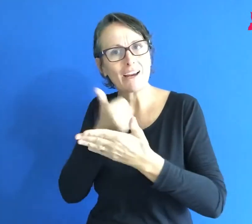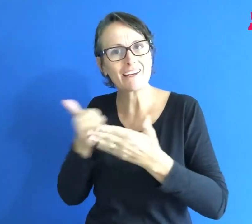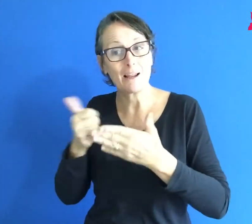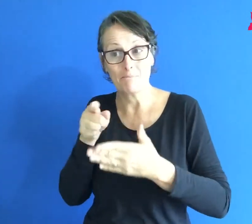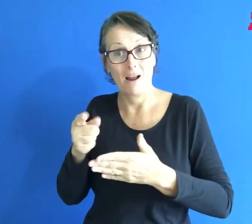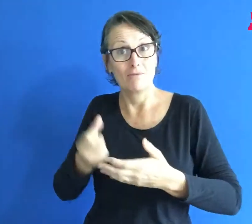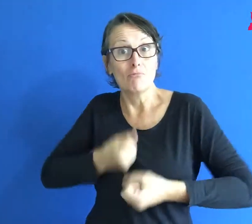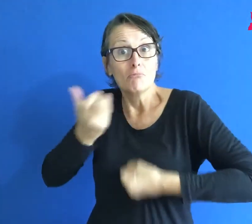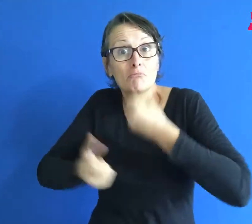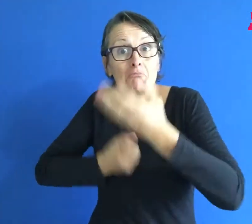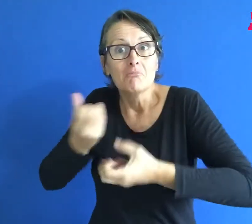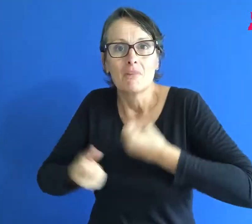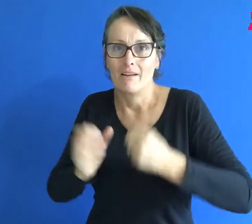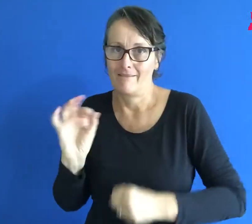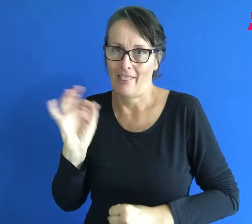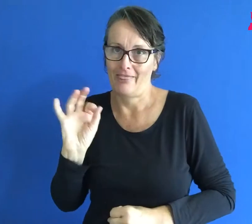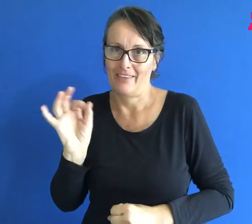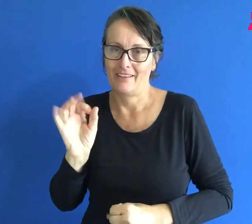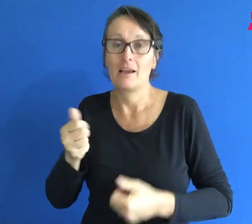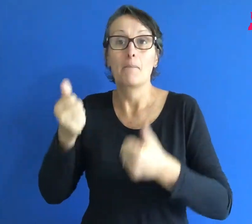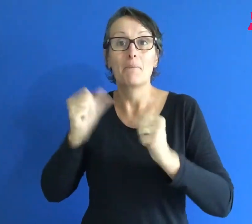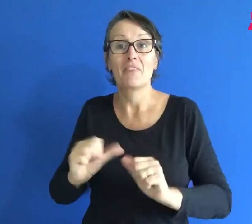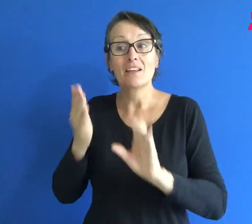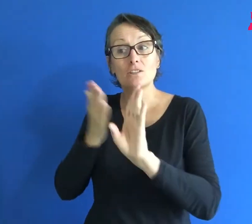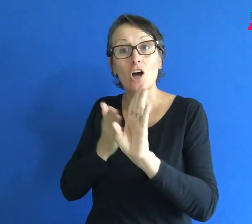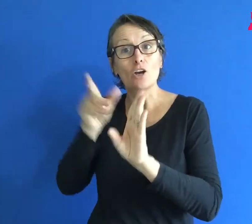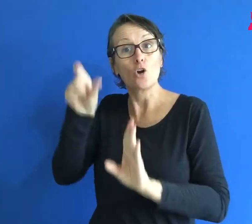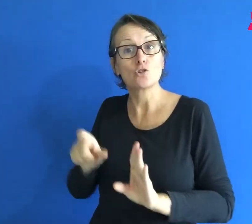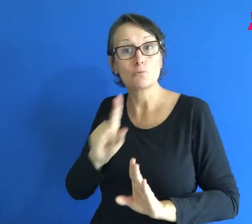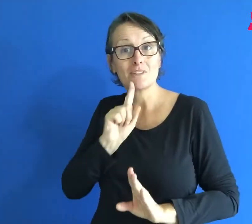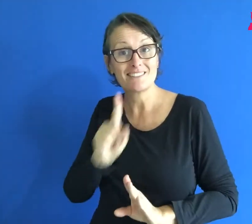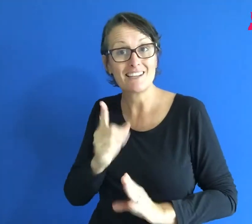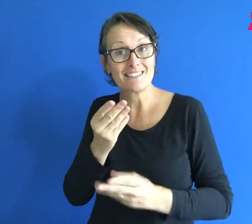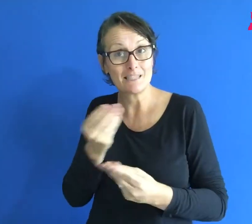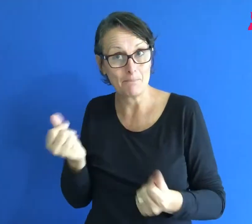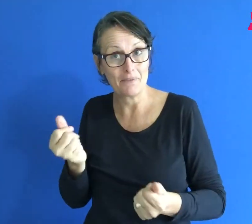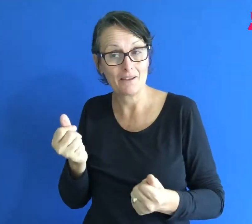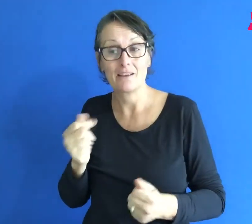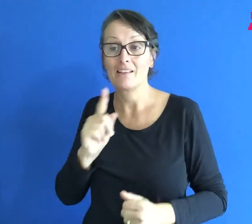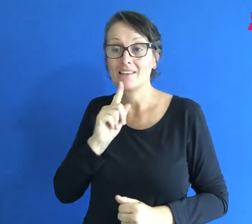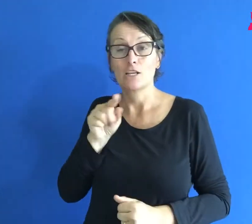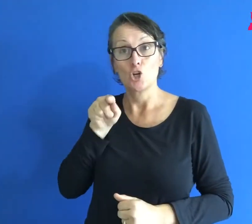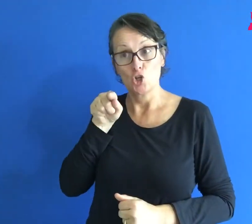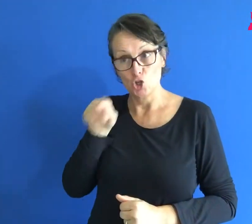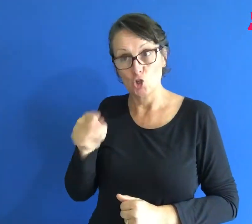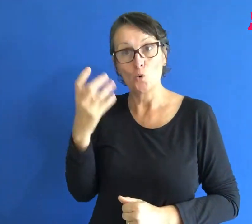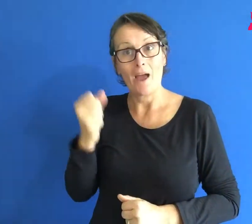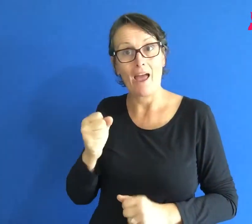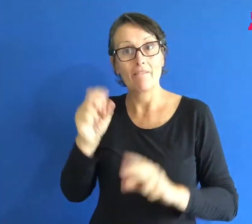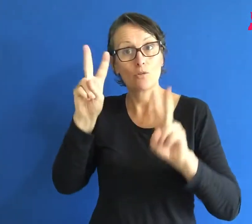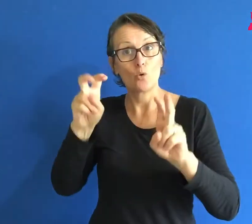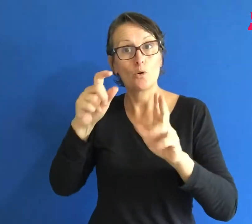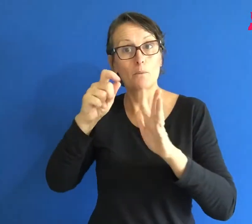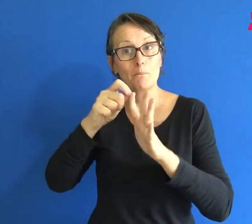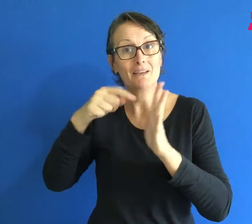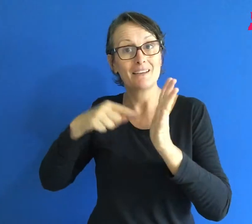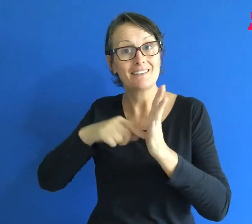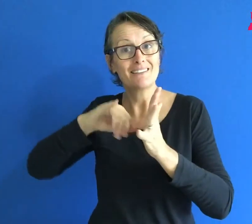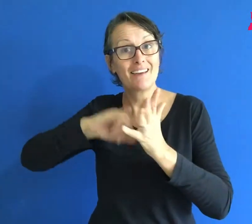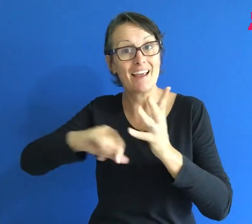engage. But then the psychologist said something to Cliff. They said, you are experiencing post-traumatic stress disorder, or as